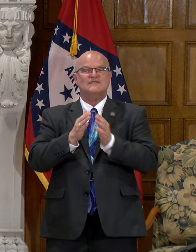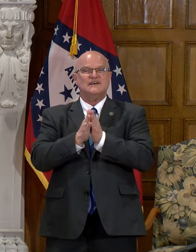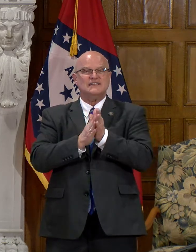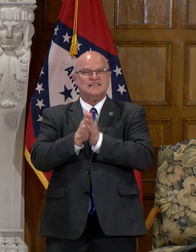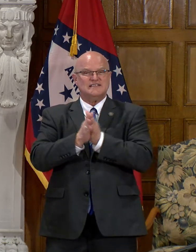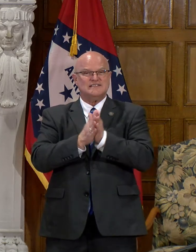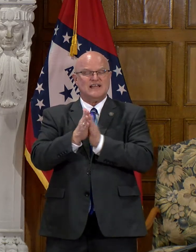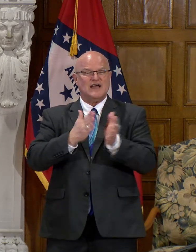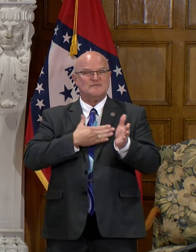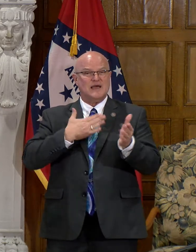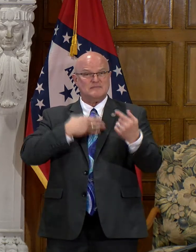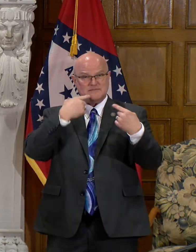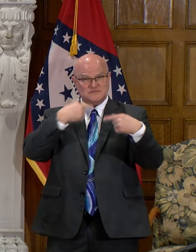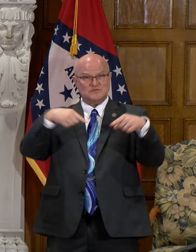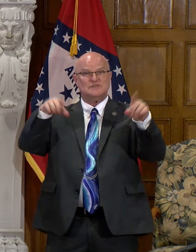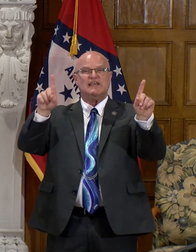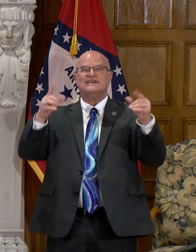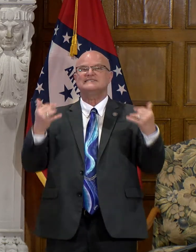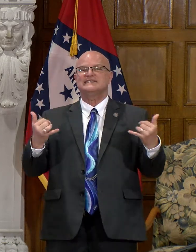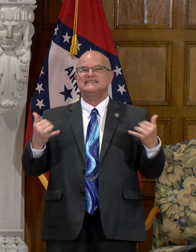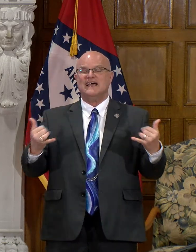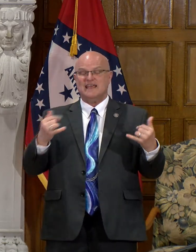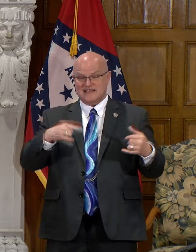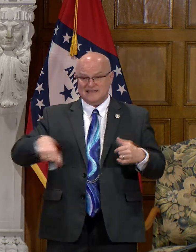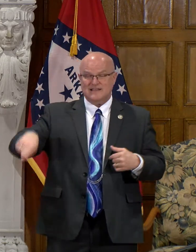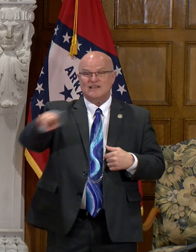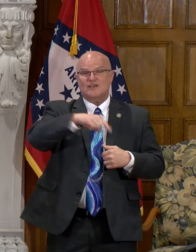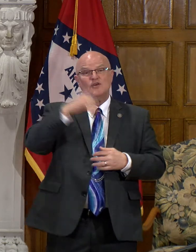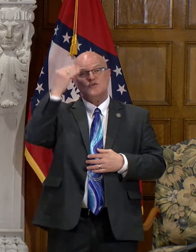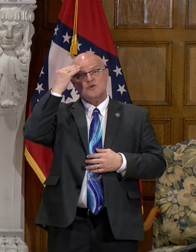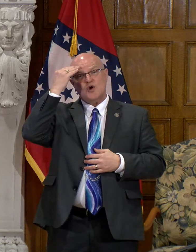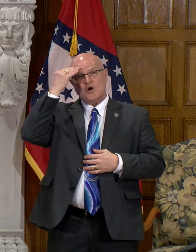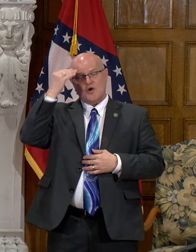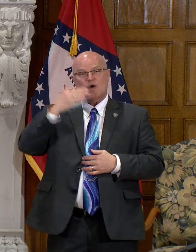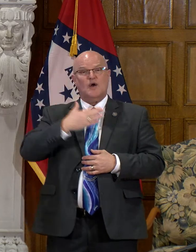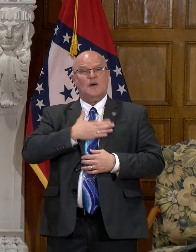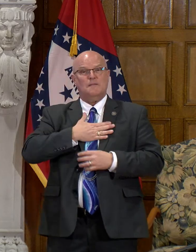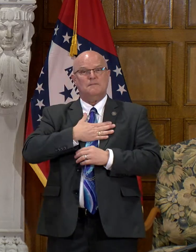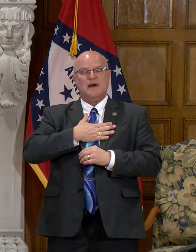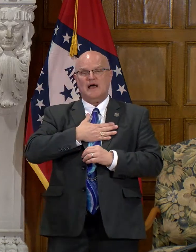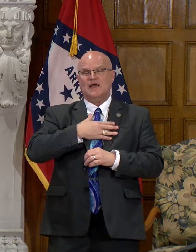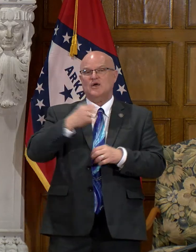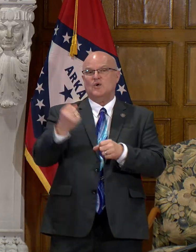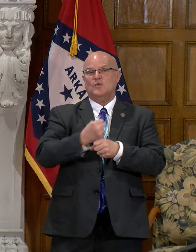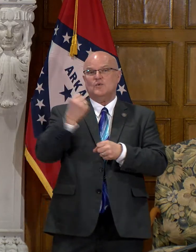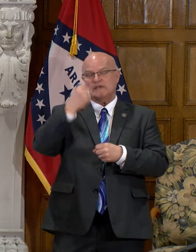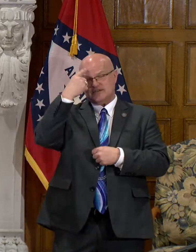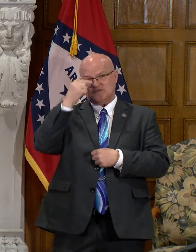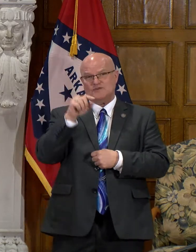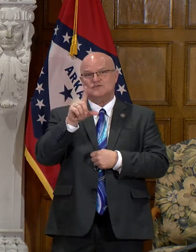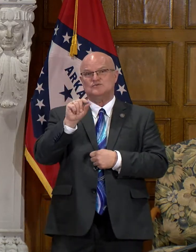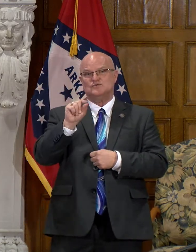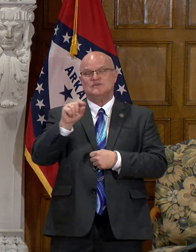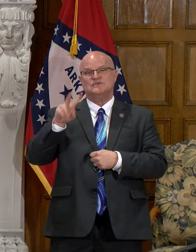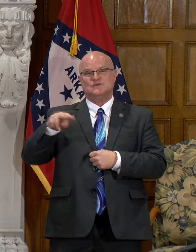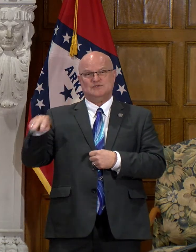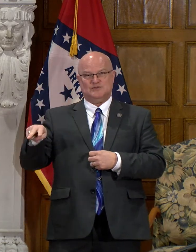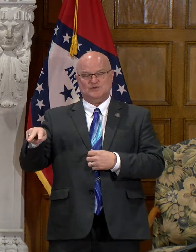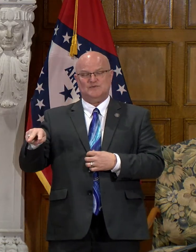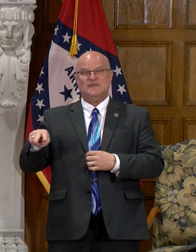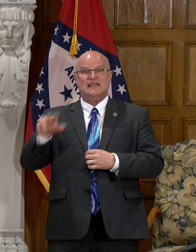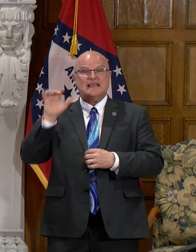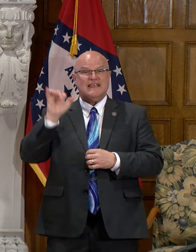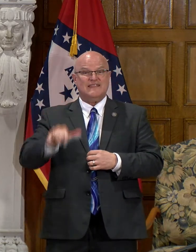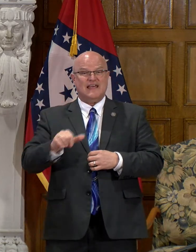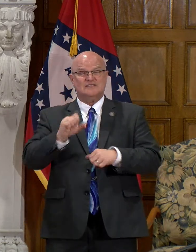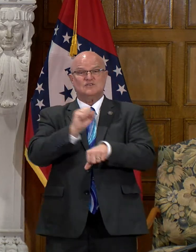I'm pleased to announce today. As everyone knows, I have my WINS priority for 2022,